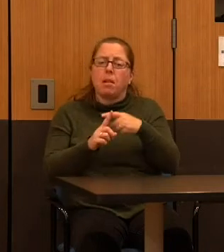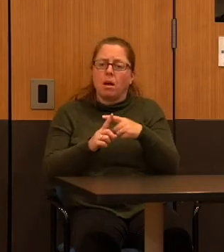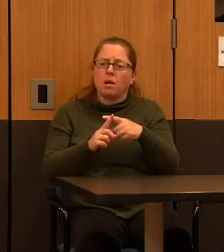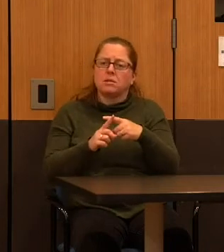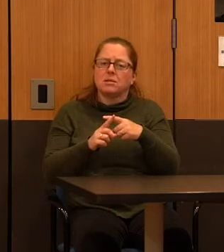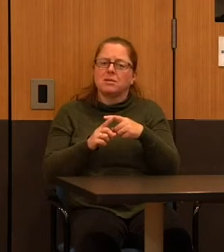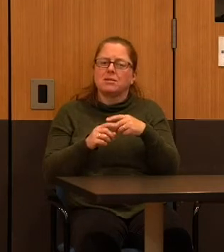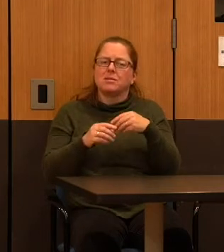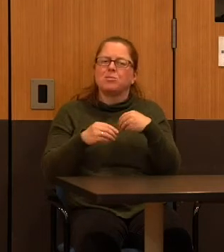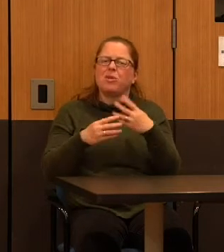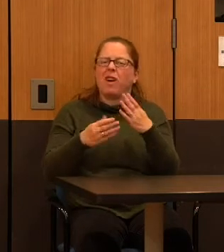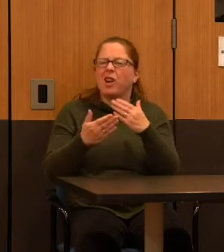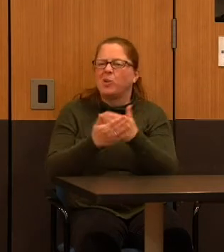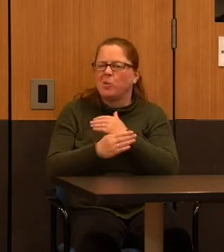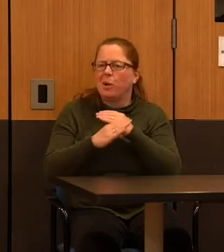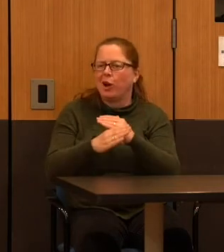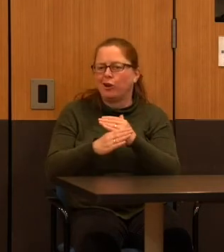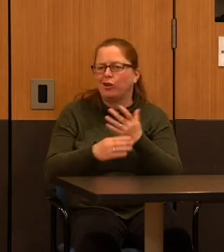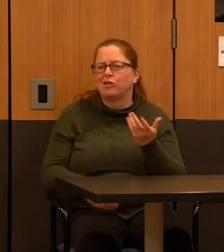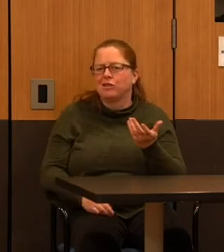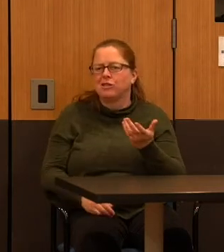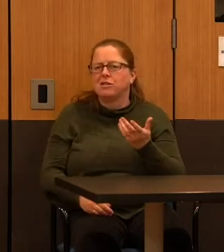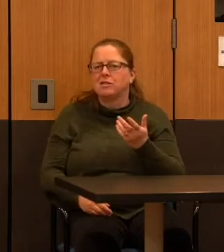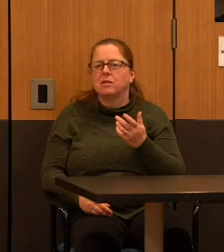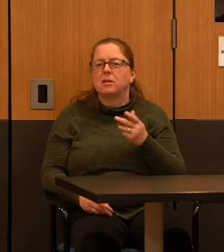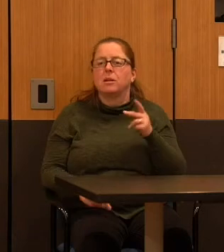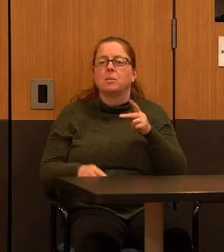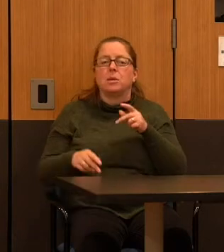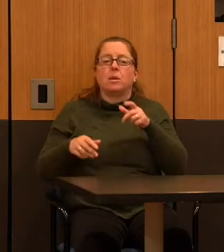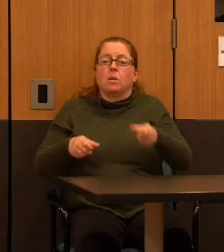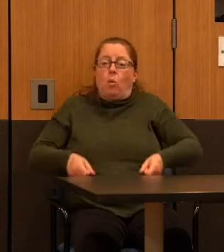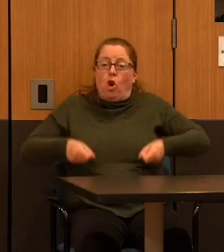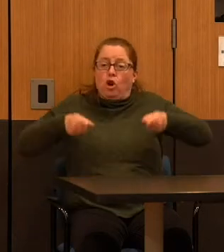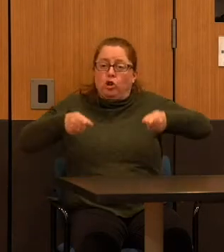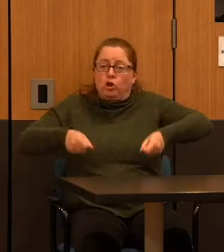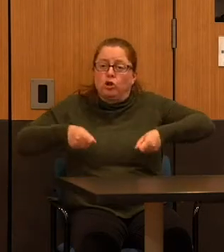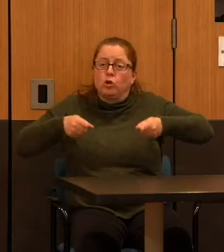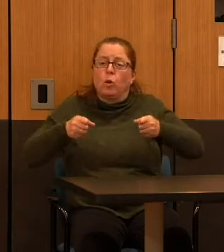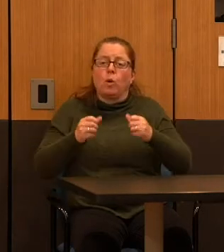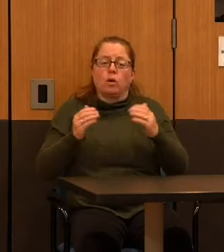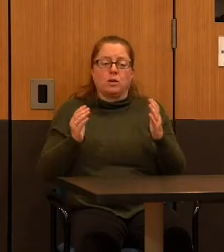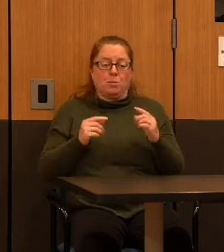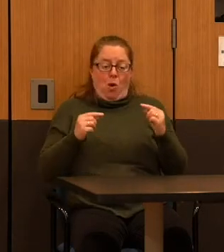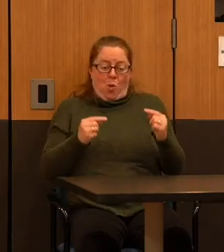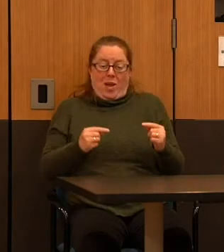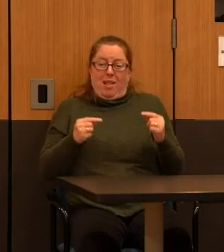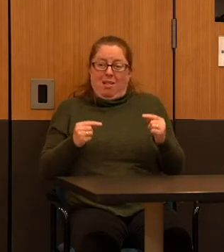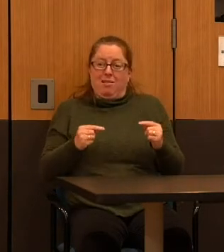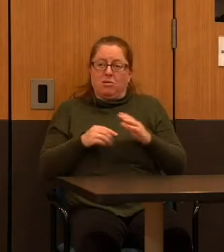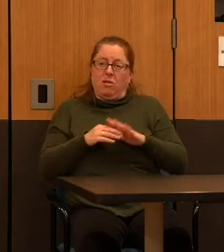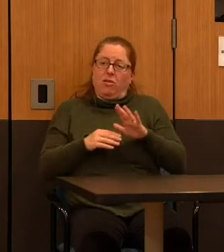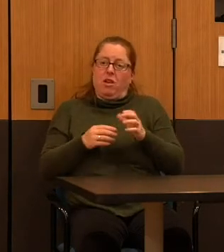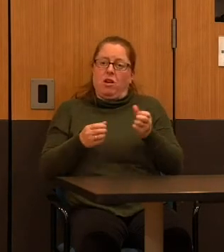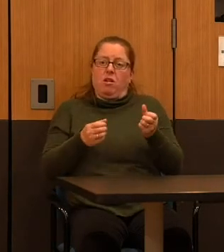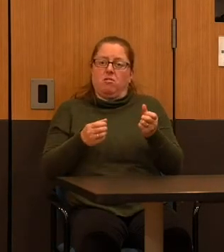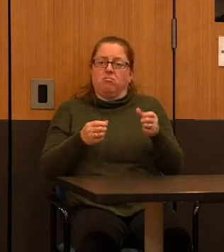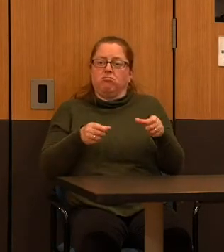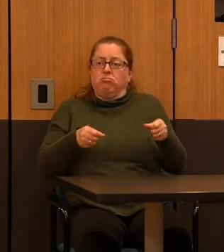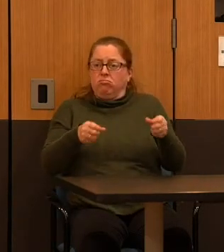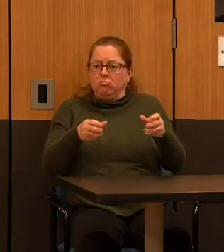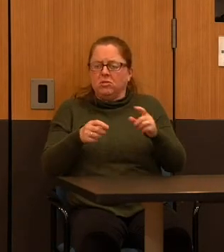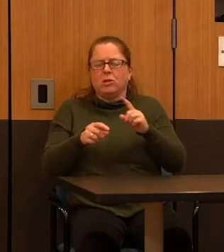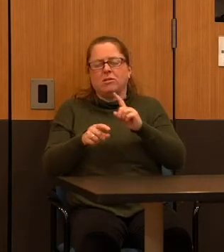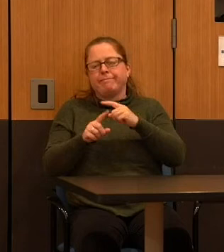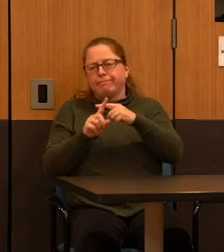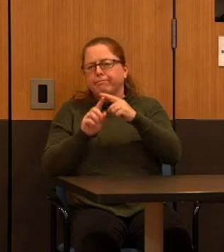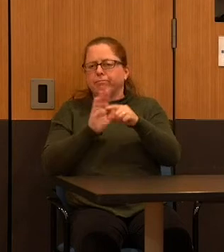new barriers, right, for especially folks with walkers or smaller wheeled vehicles, right? So there's, which is to say that there's kind of,